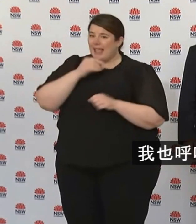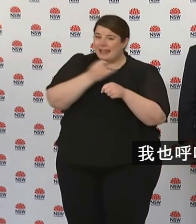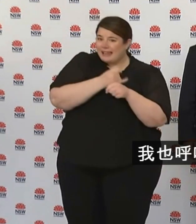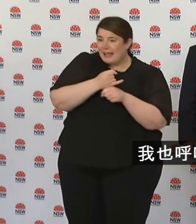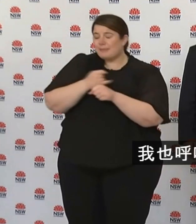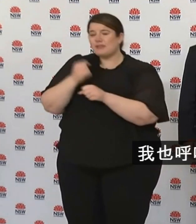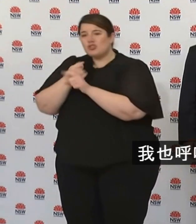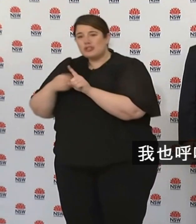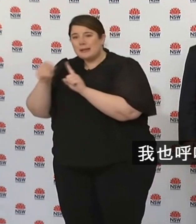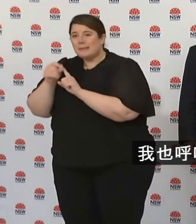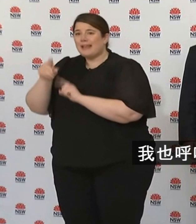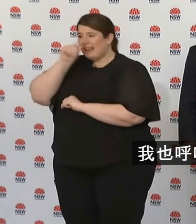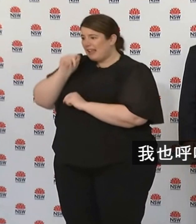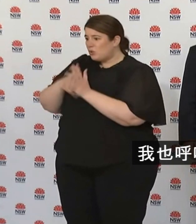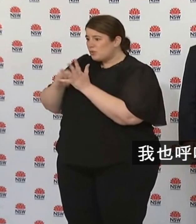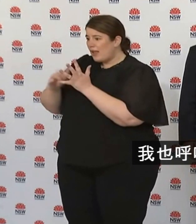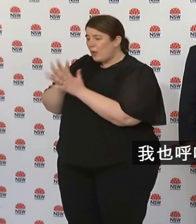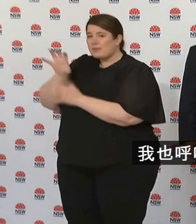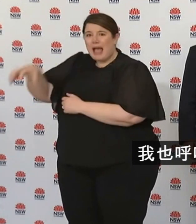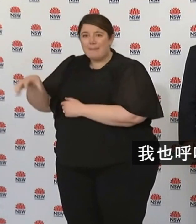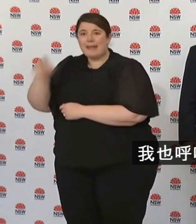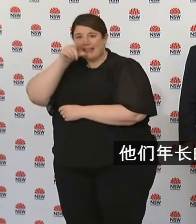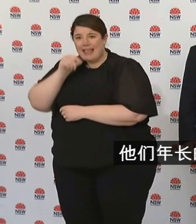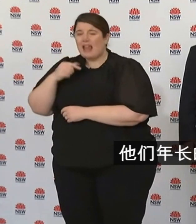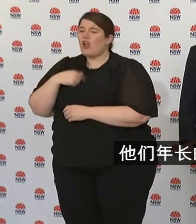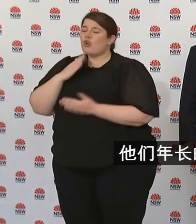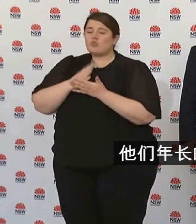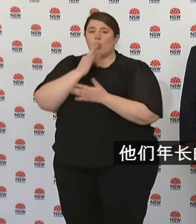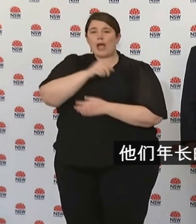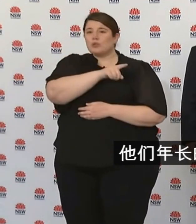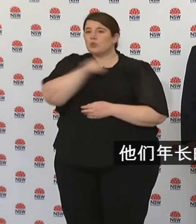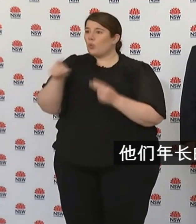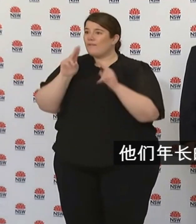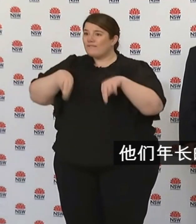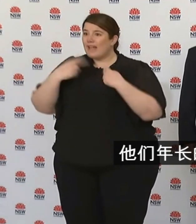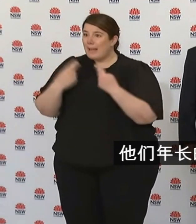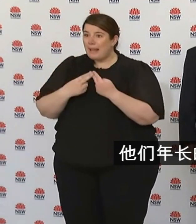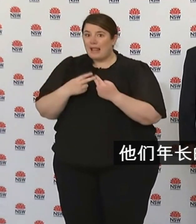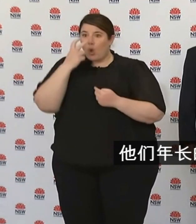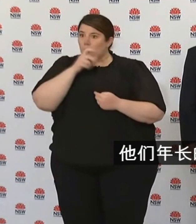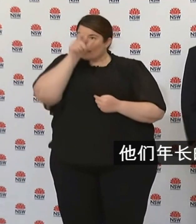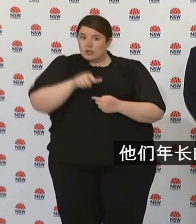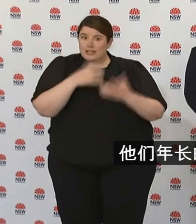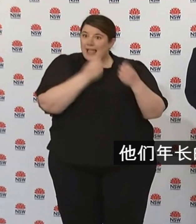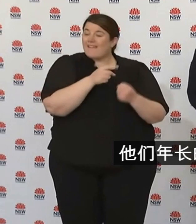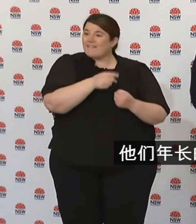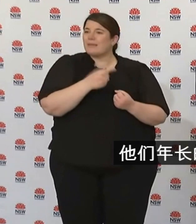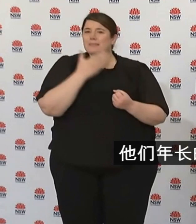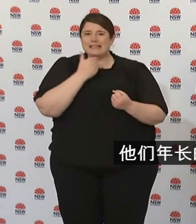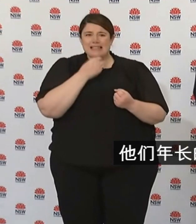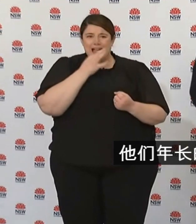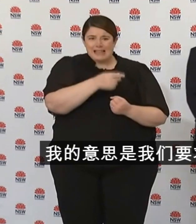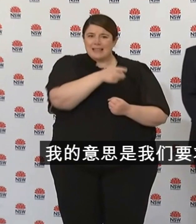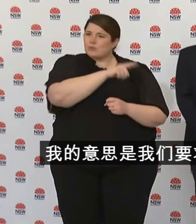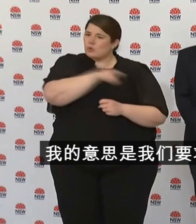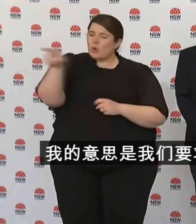also call upon other family members to really support their elderly family and friends to get